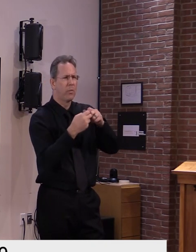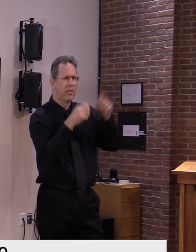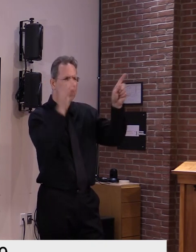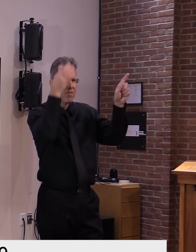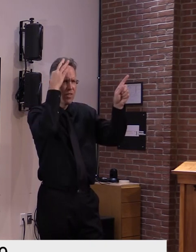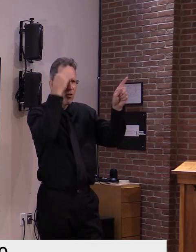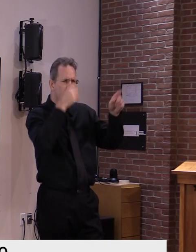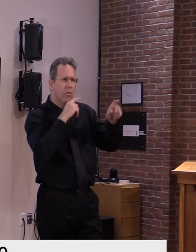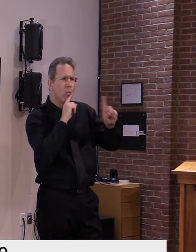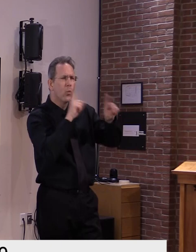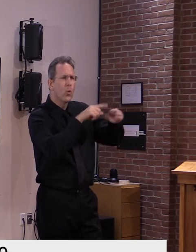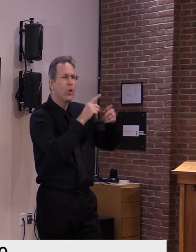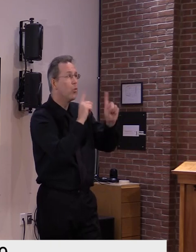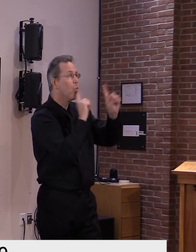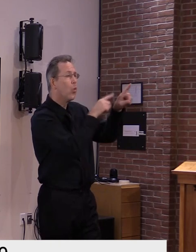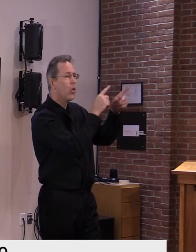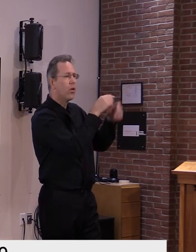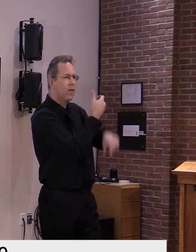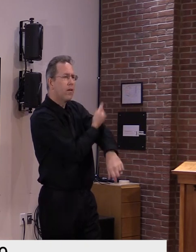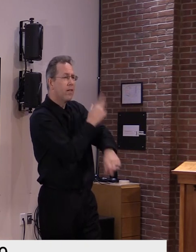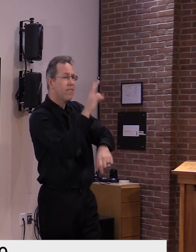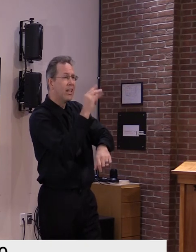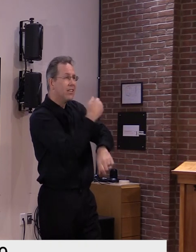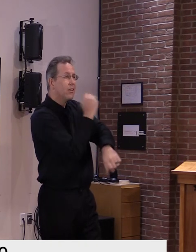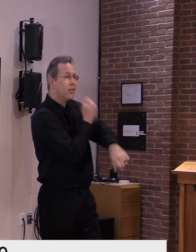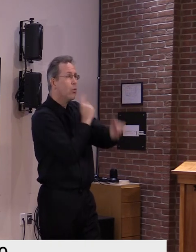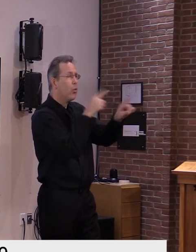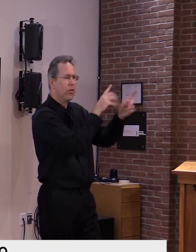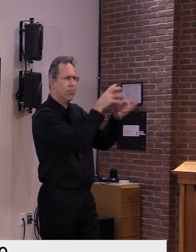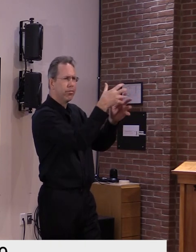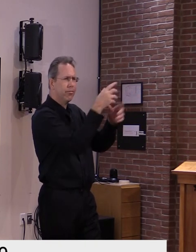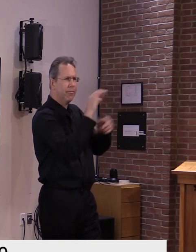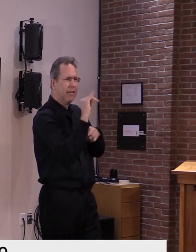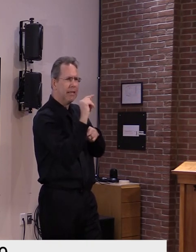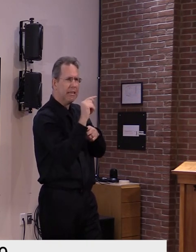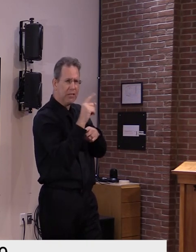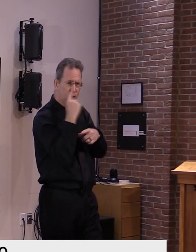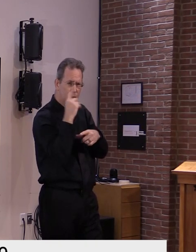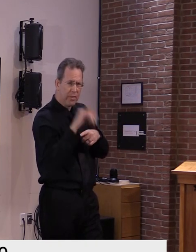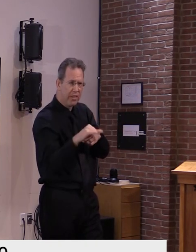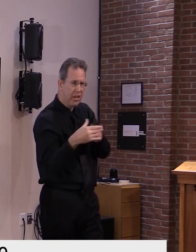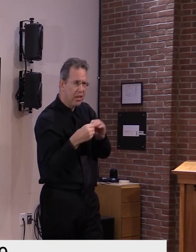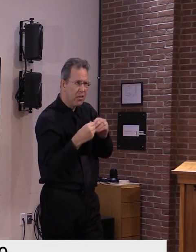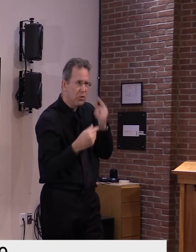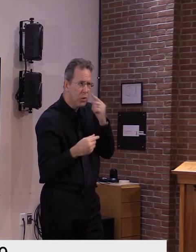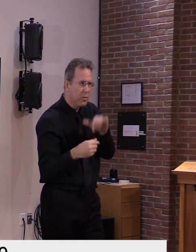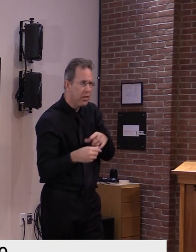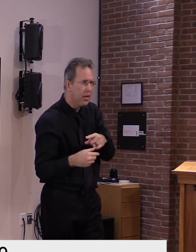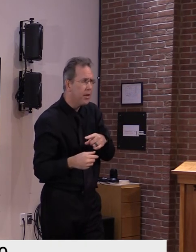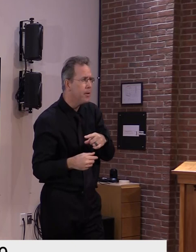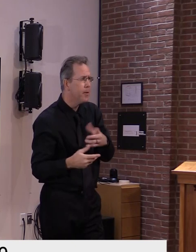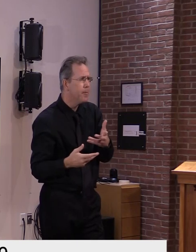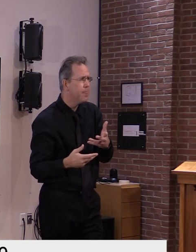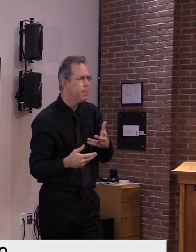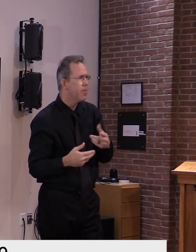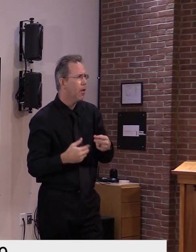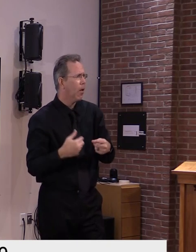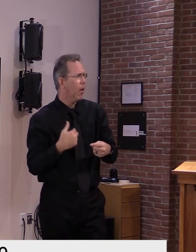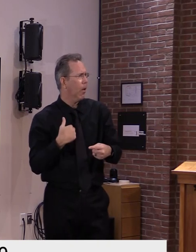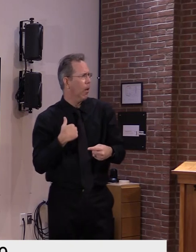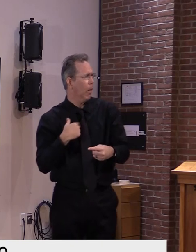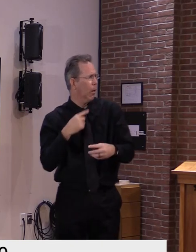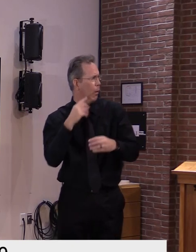Sherling or Secretary Smith, is there anything you've heard from on your side that would give you pause?